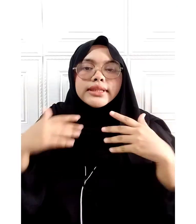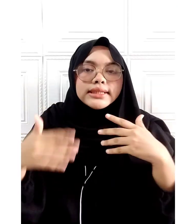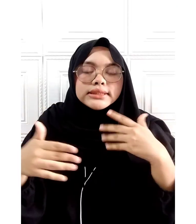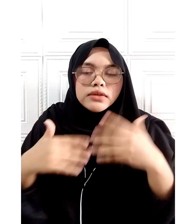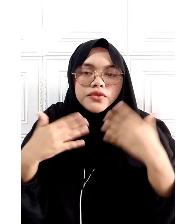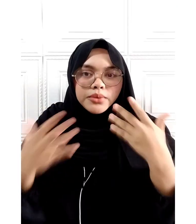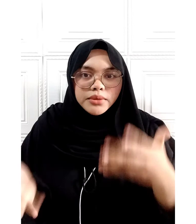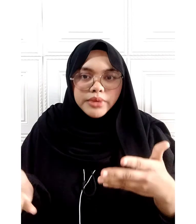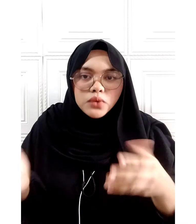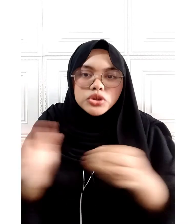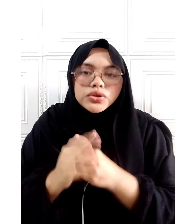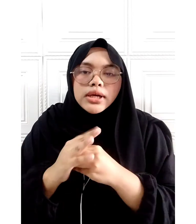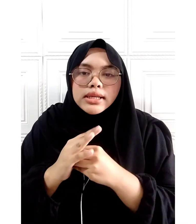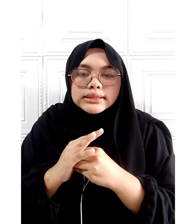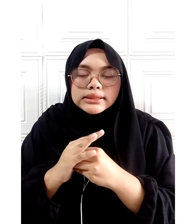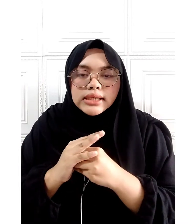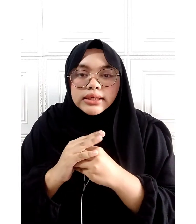this error from happening, we should at least